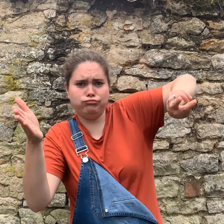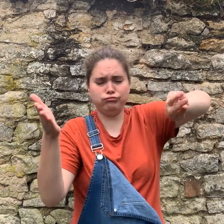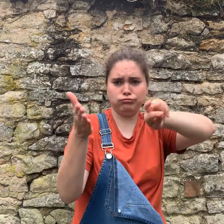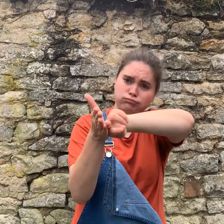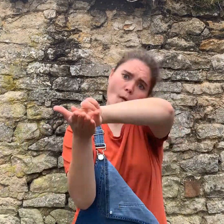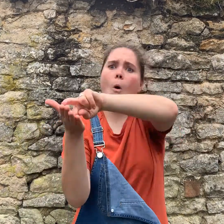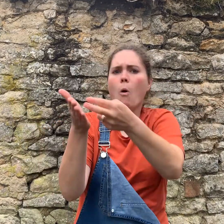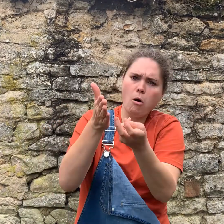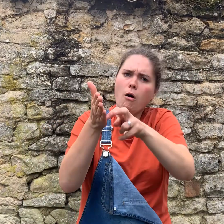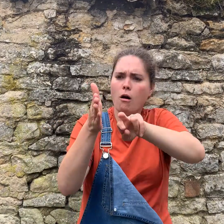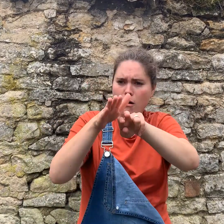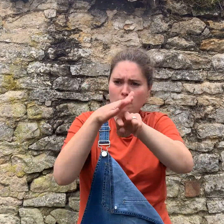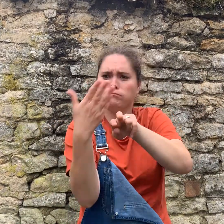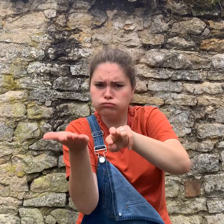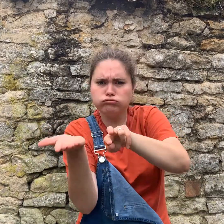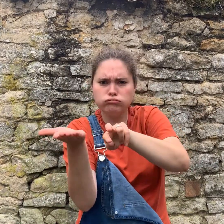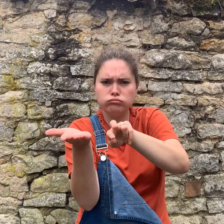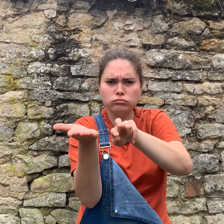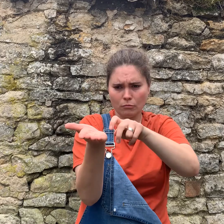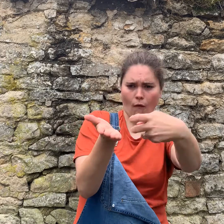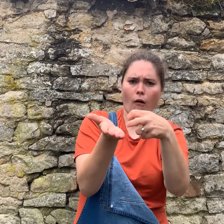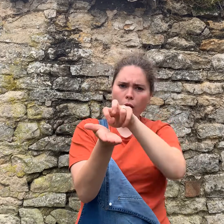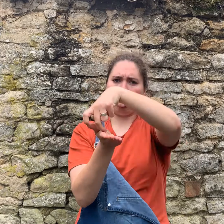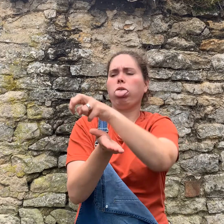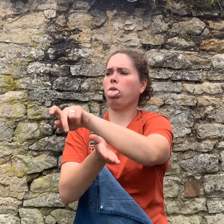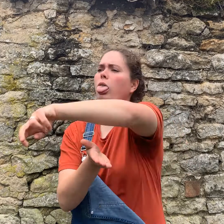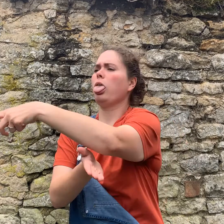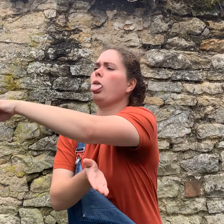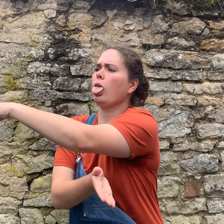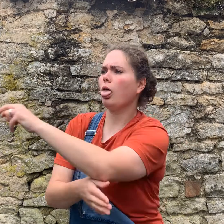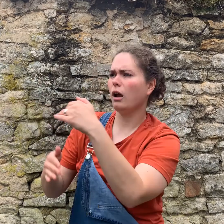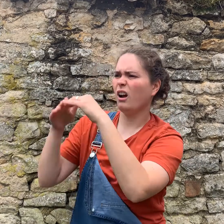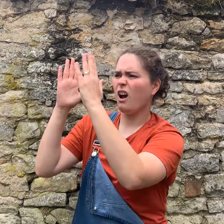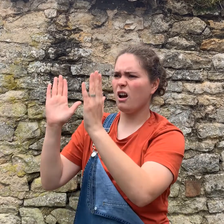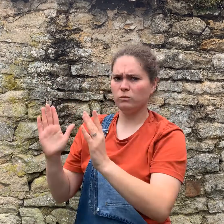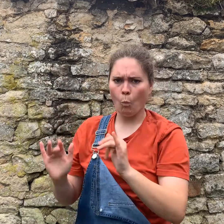rustle, and through the bush and breaking the gate, my neighbour fell again.